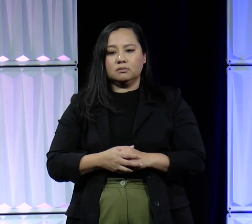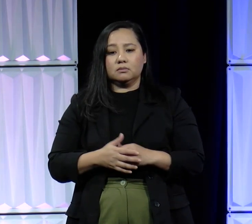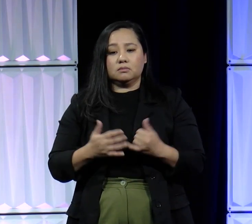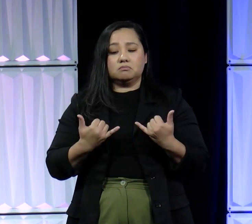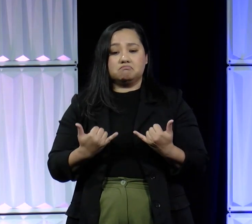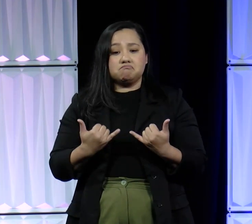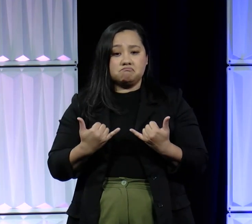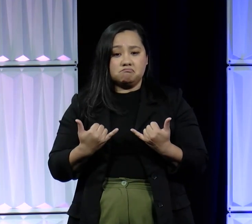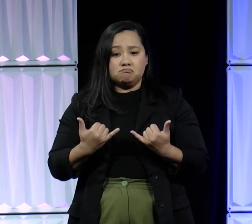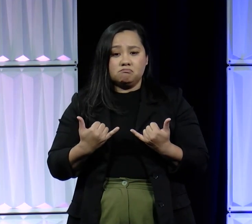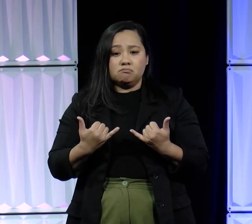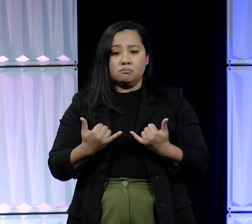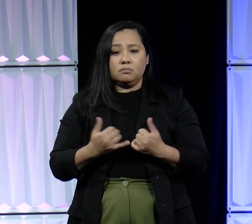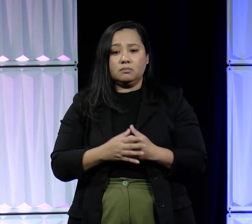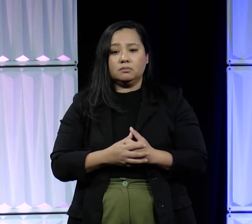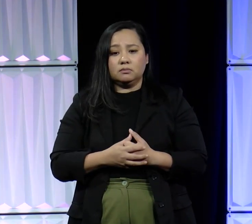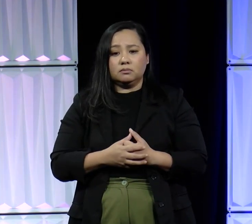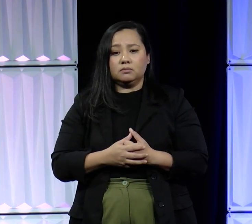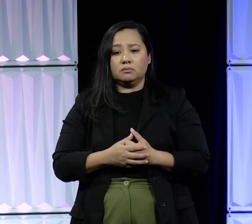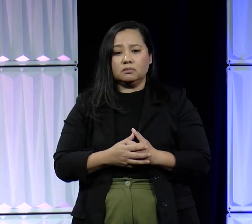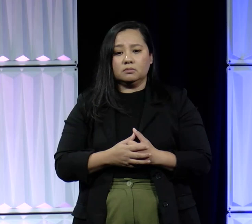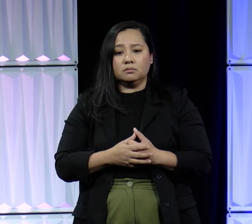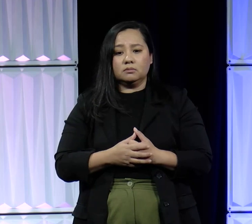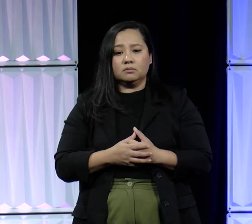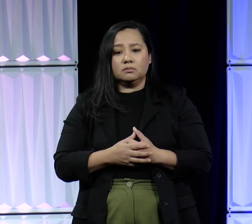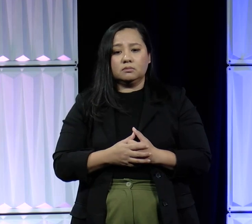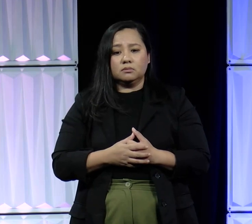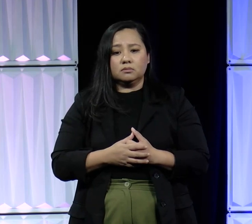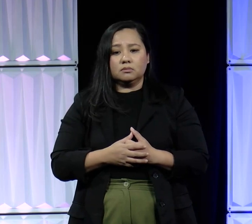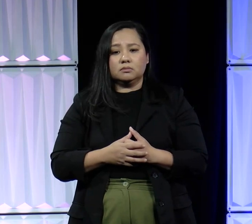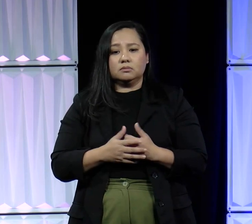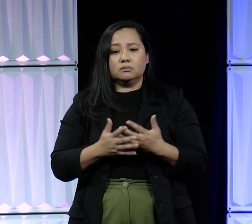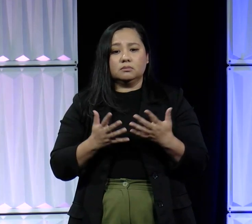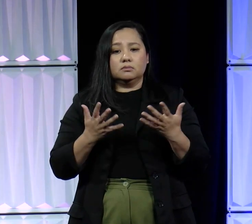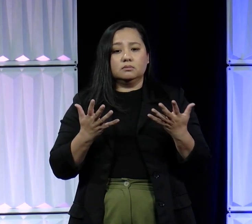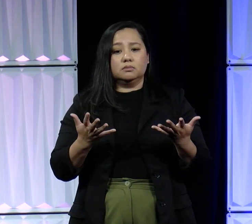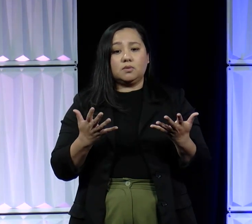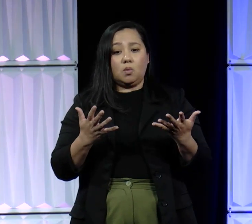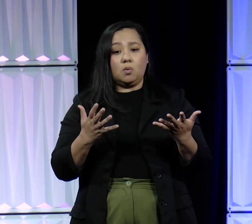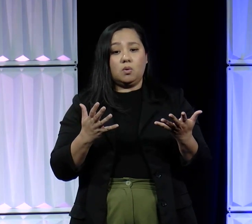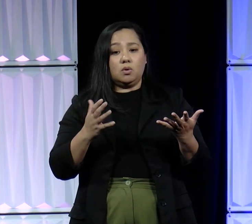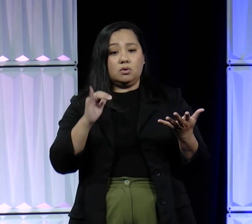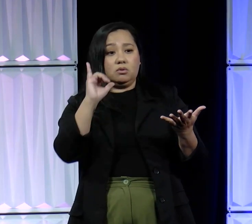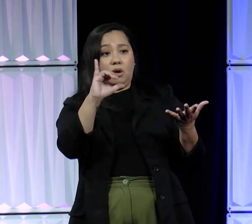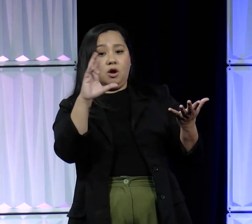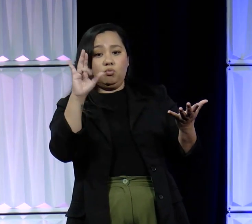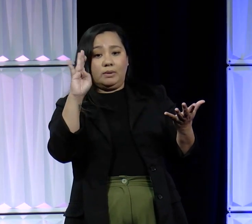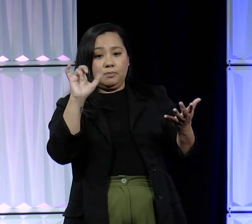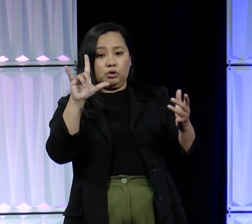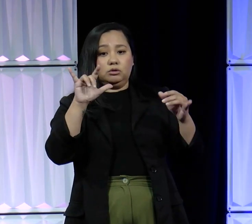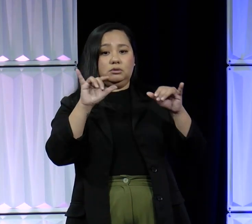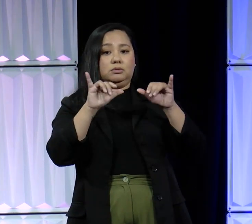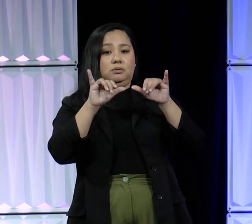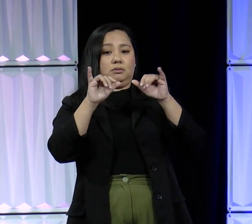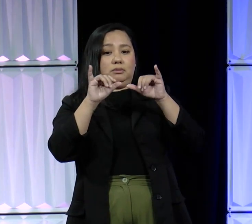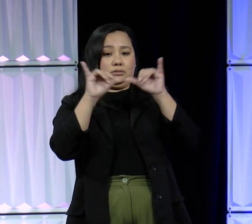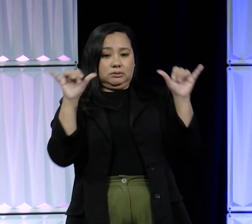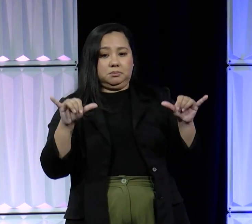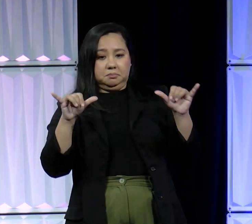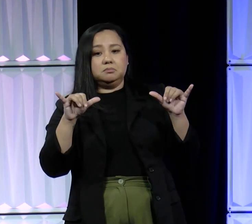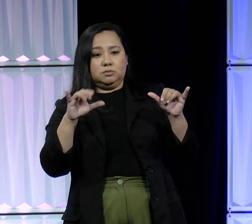Policing, the criminal justice system, and child welfare system were built from a design intended to punish, separate, and criminalize, not